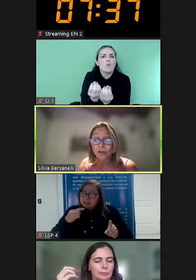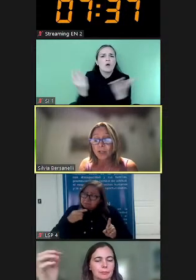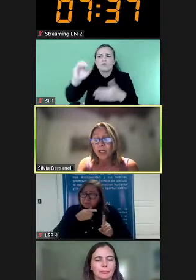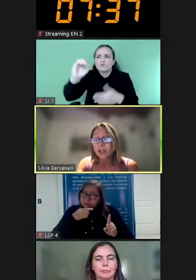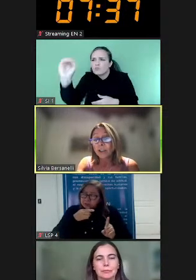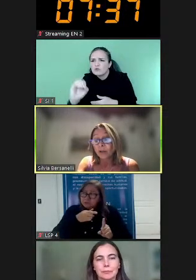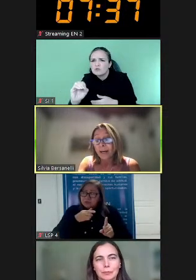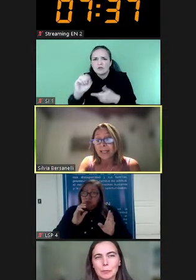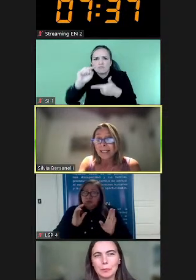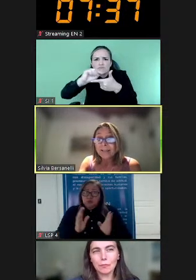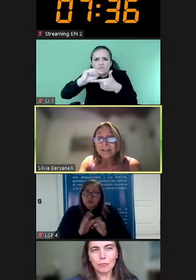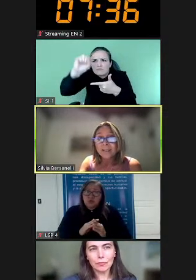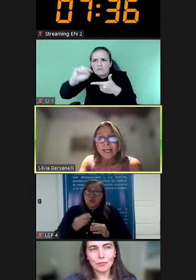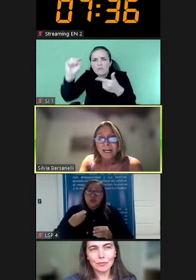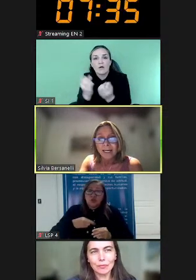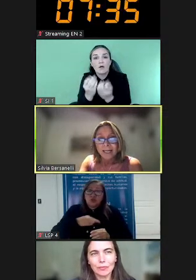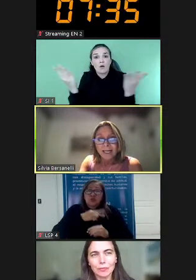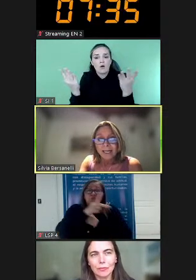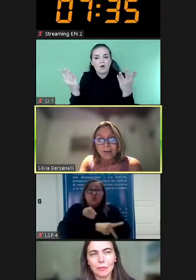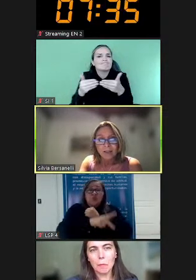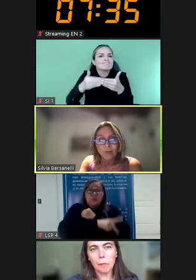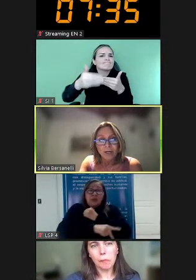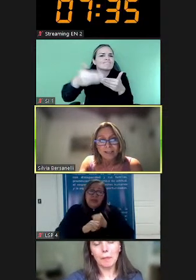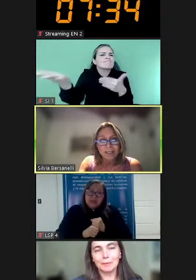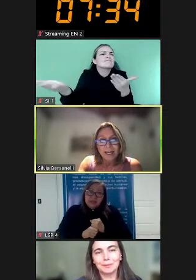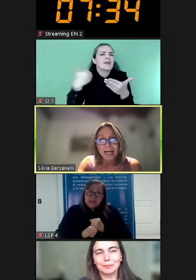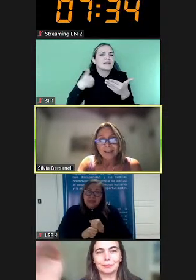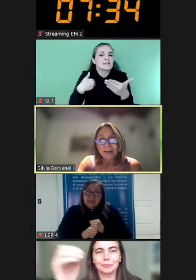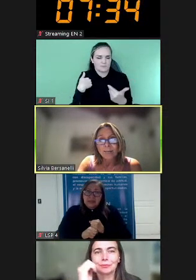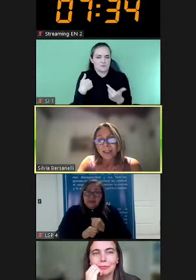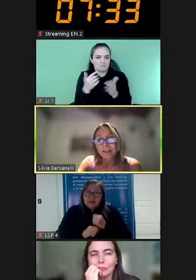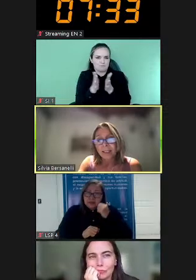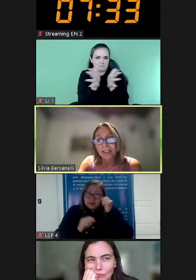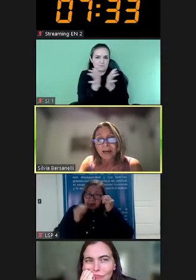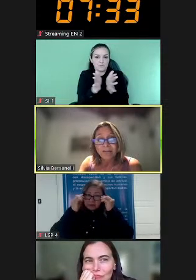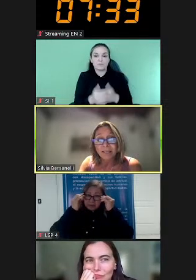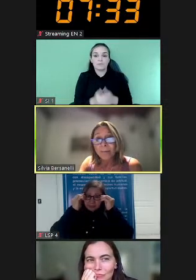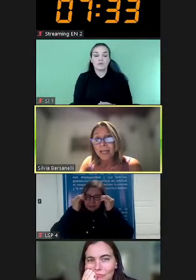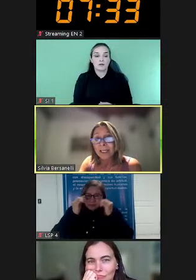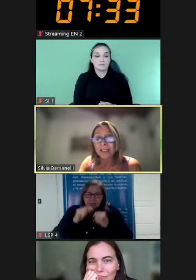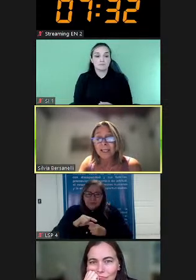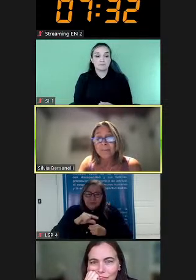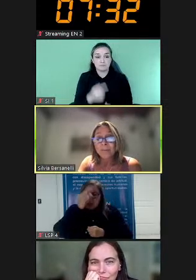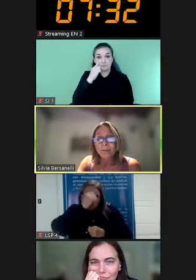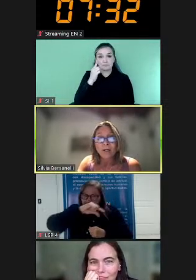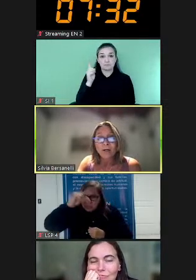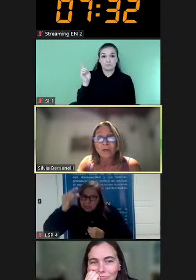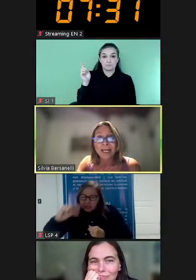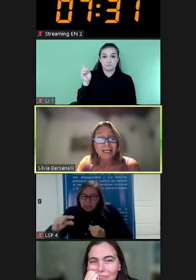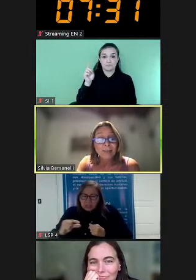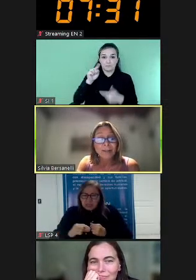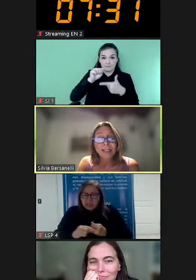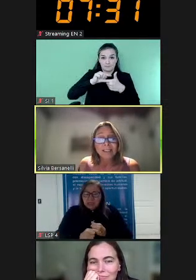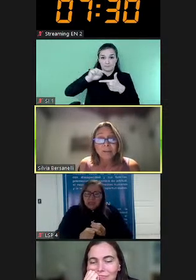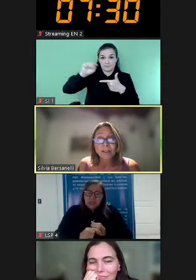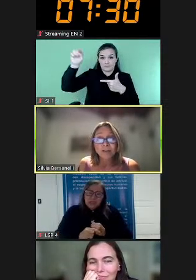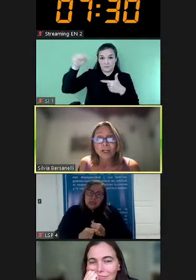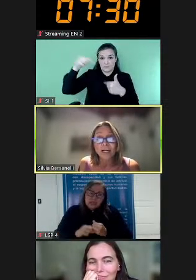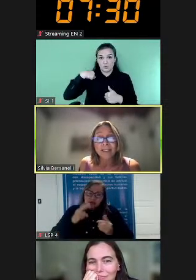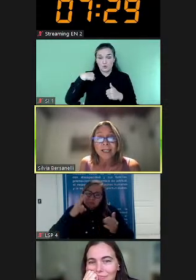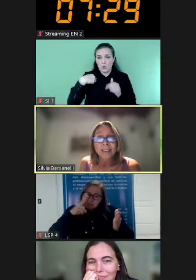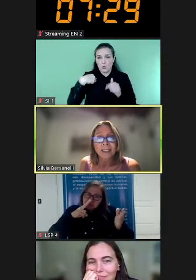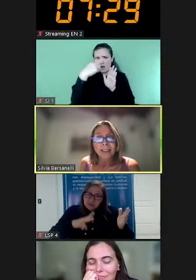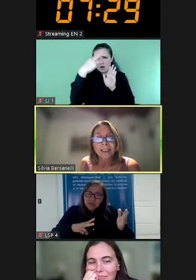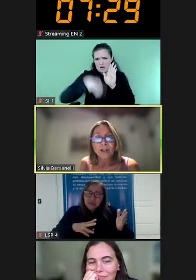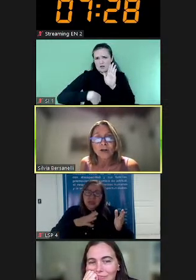argentina and the challenges we have our country and i am going to point this out i